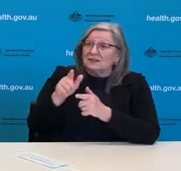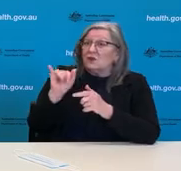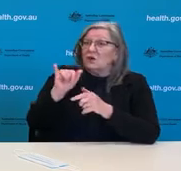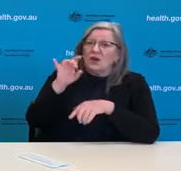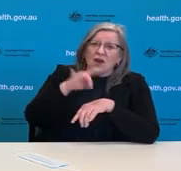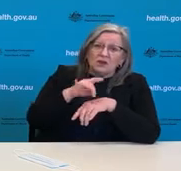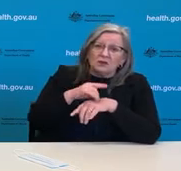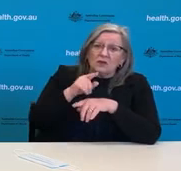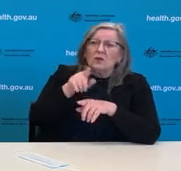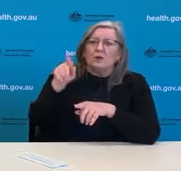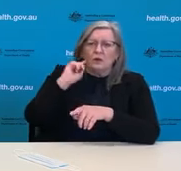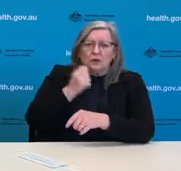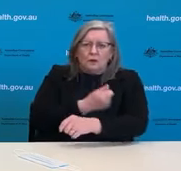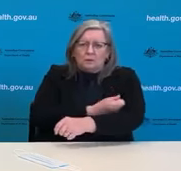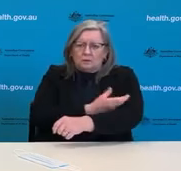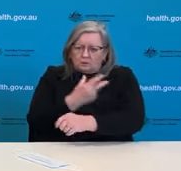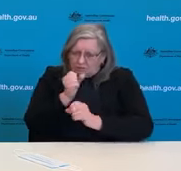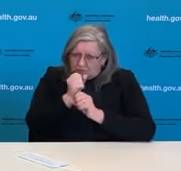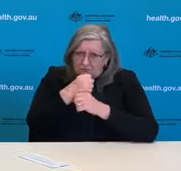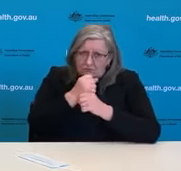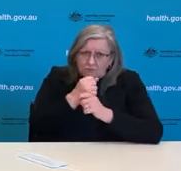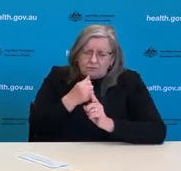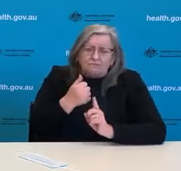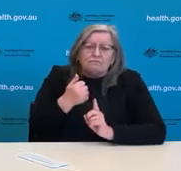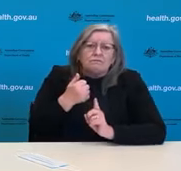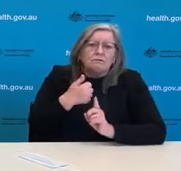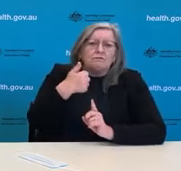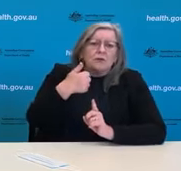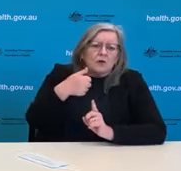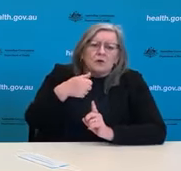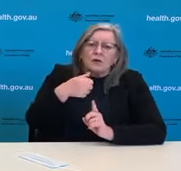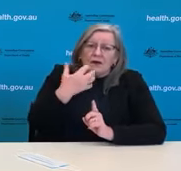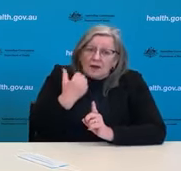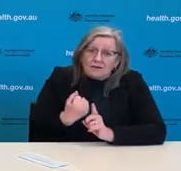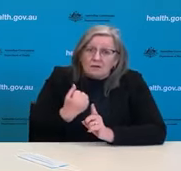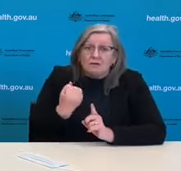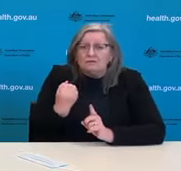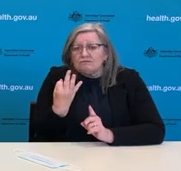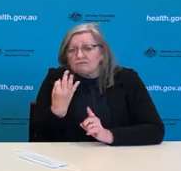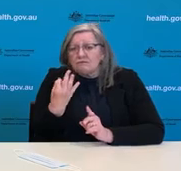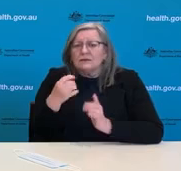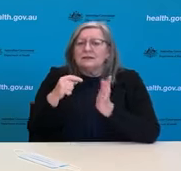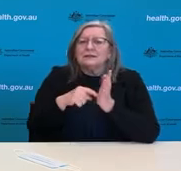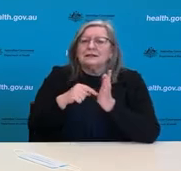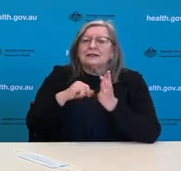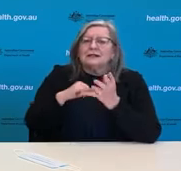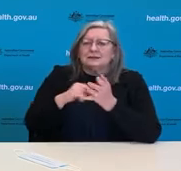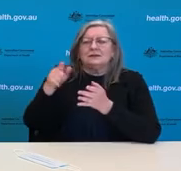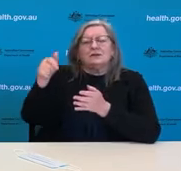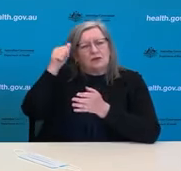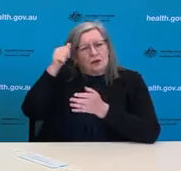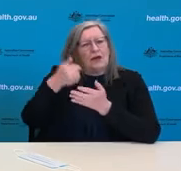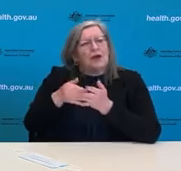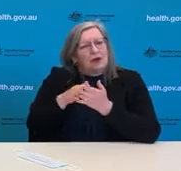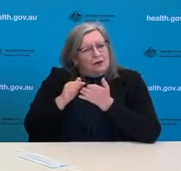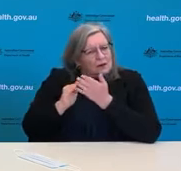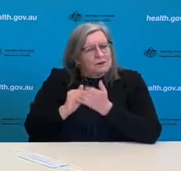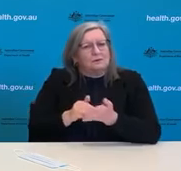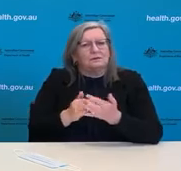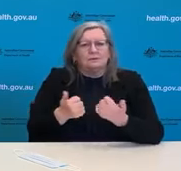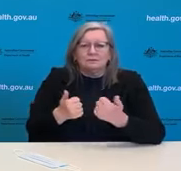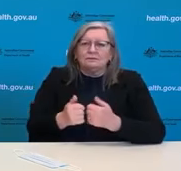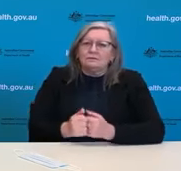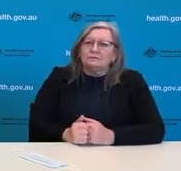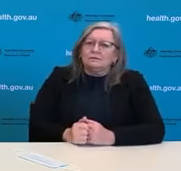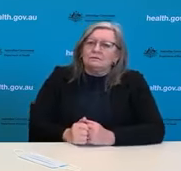this condition, or if it's confirmed, then we know how to manage this condition. But a reminder that this is